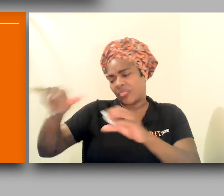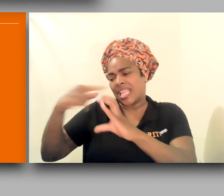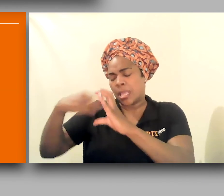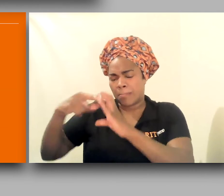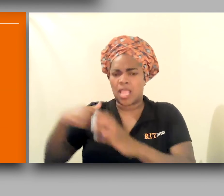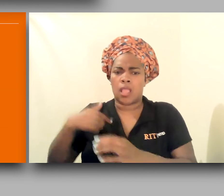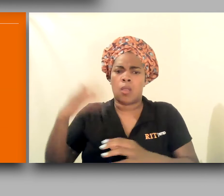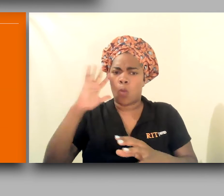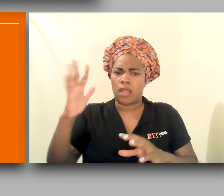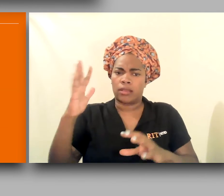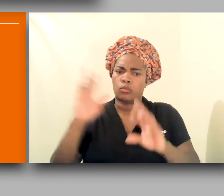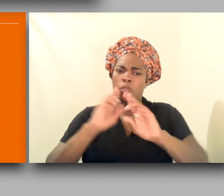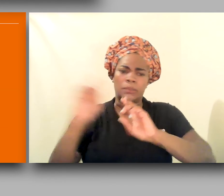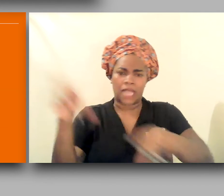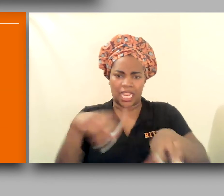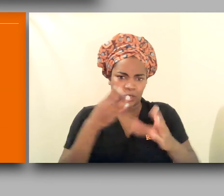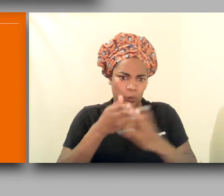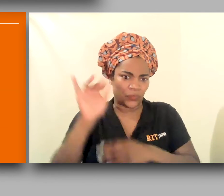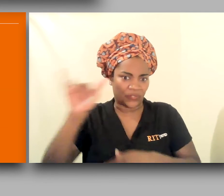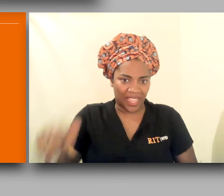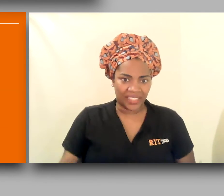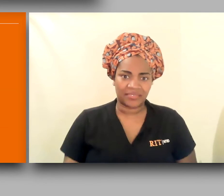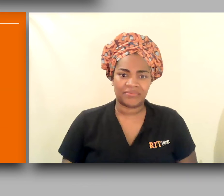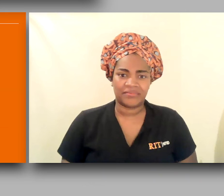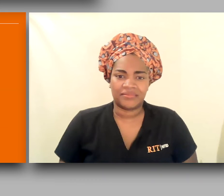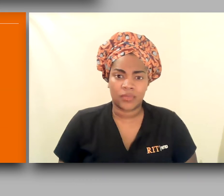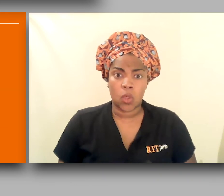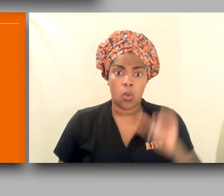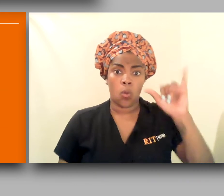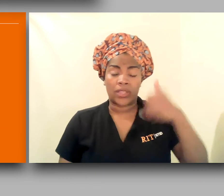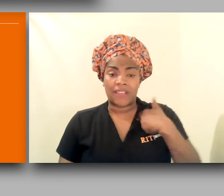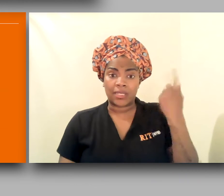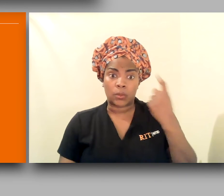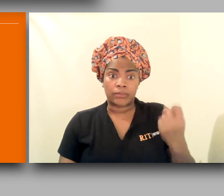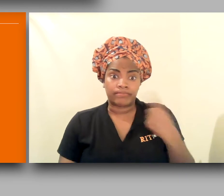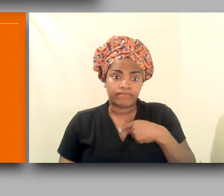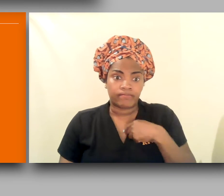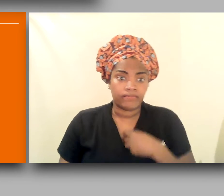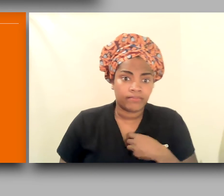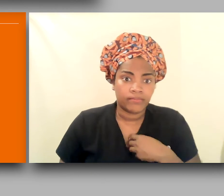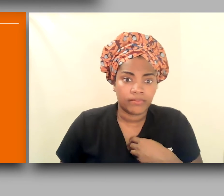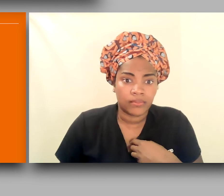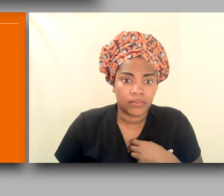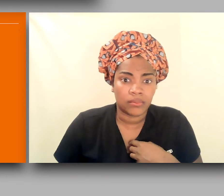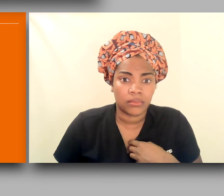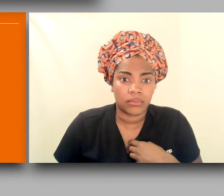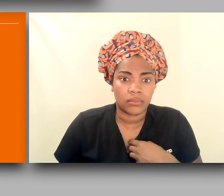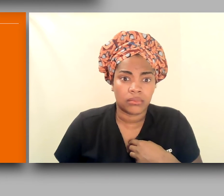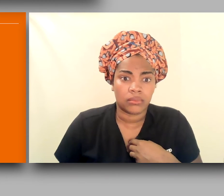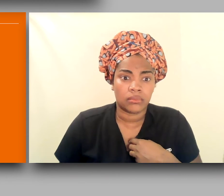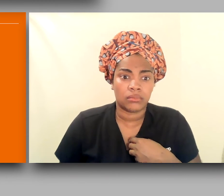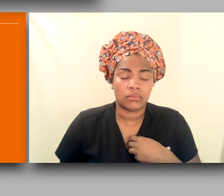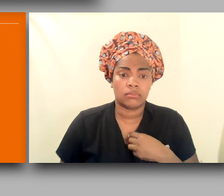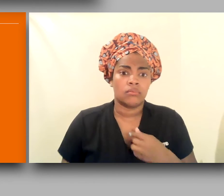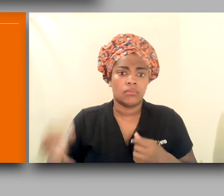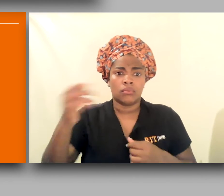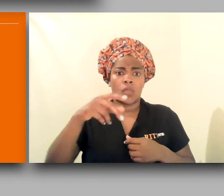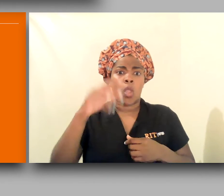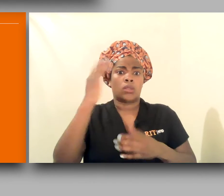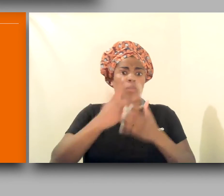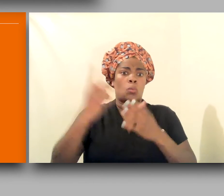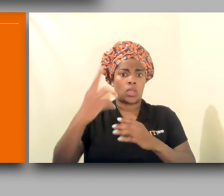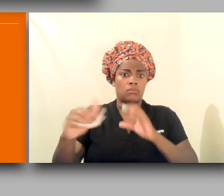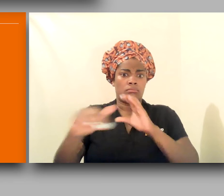answer any questions that you have. Or I can also answer questions right now if you'd like. I could send you the